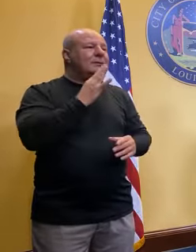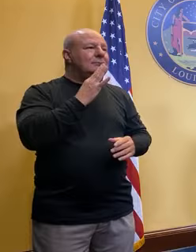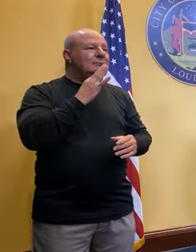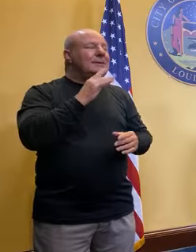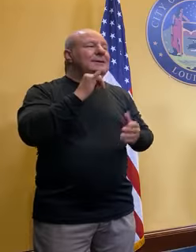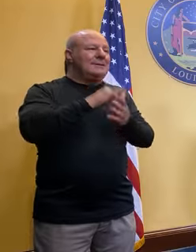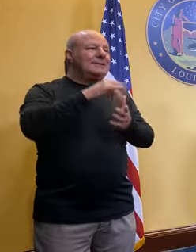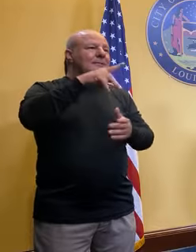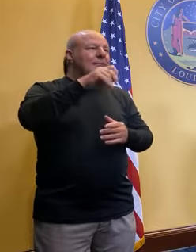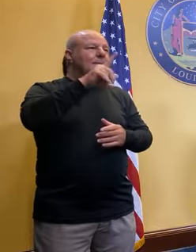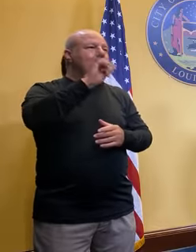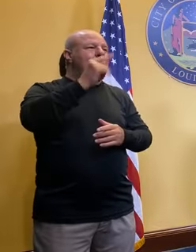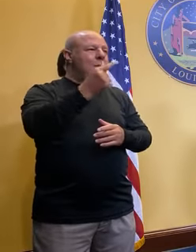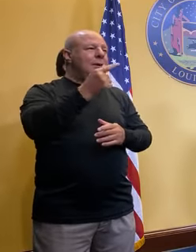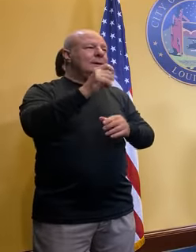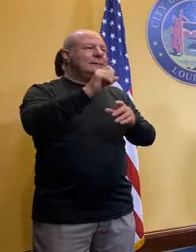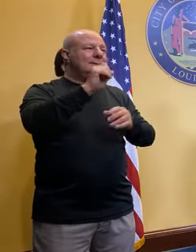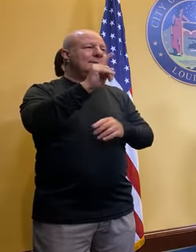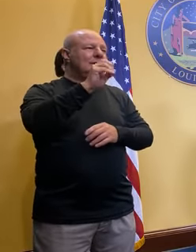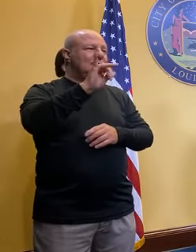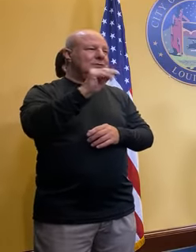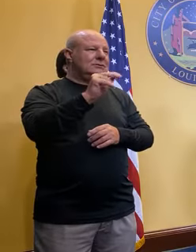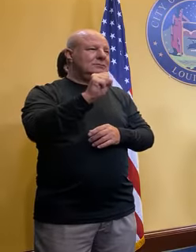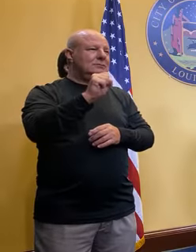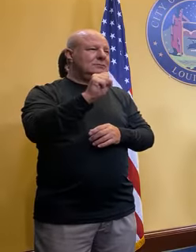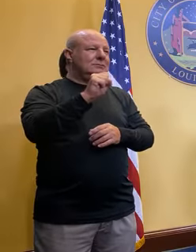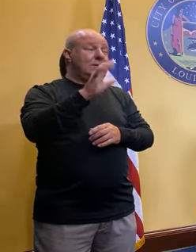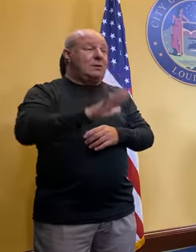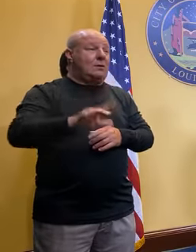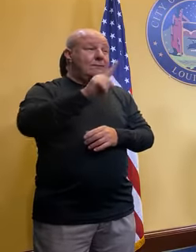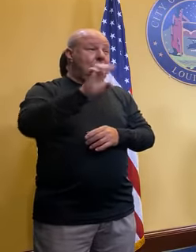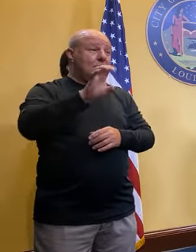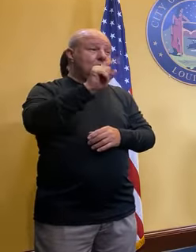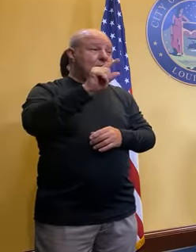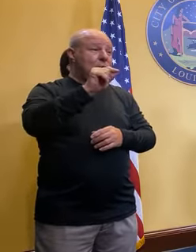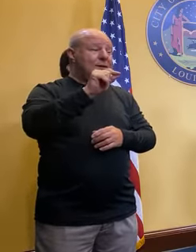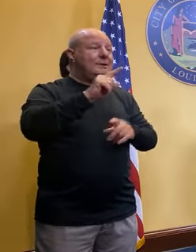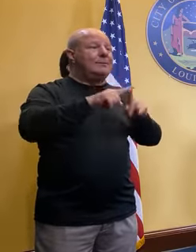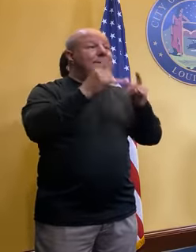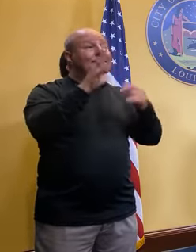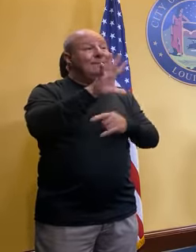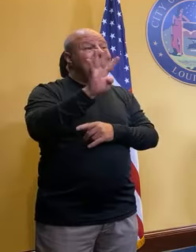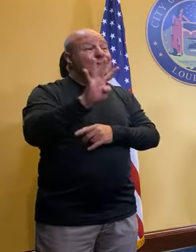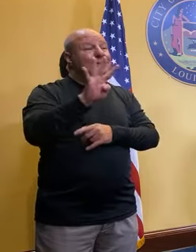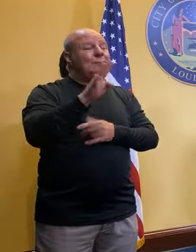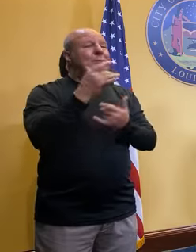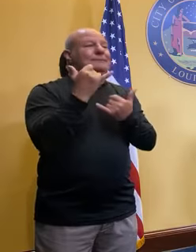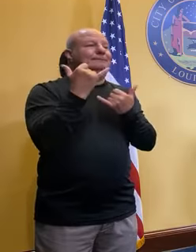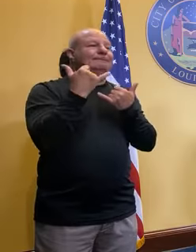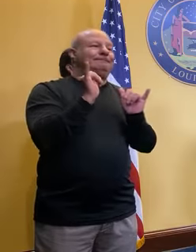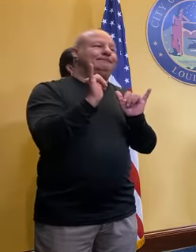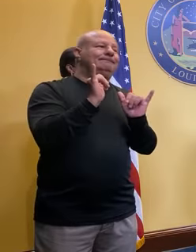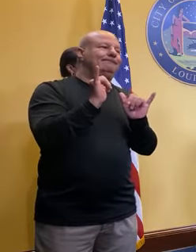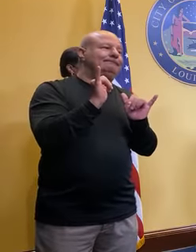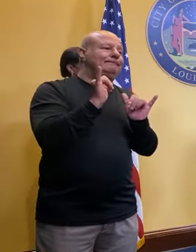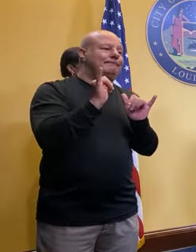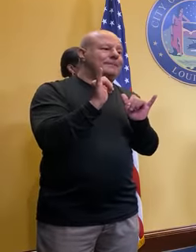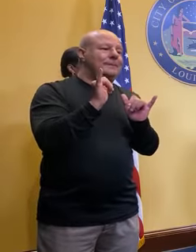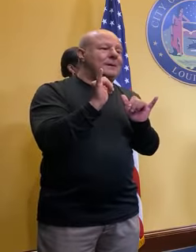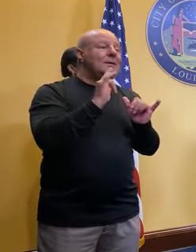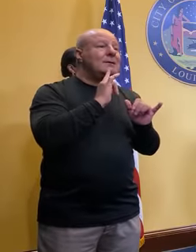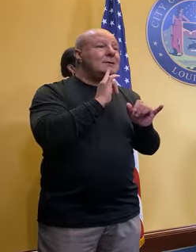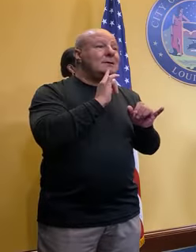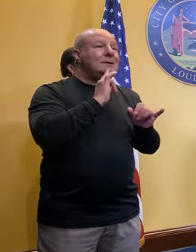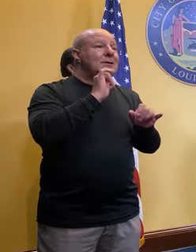our polling stations throughout the city. There's over 120, and again, 54 right now we're looking at that we're